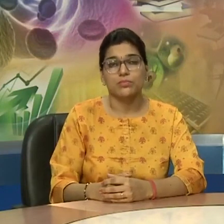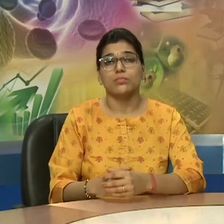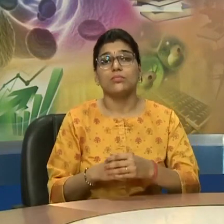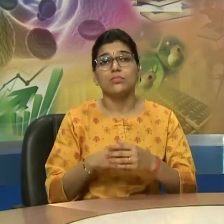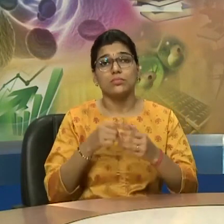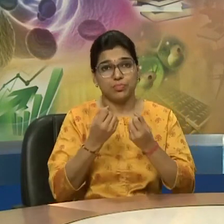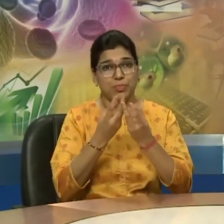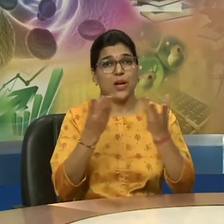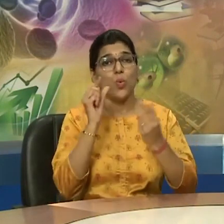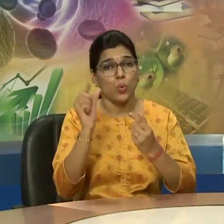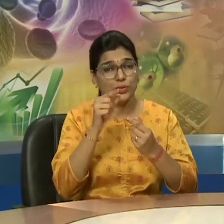Harappans.